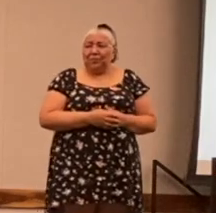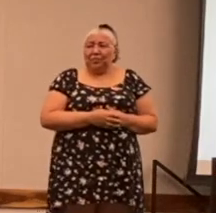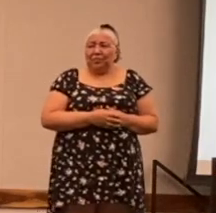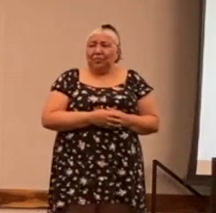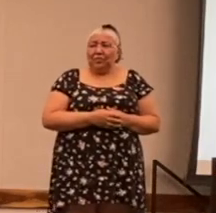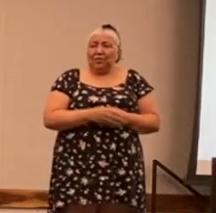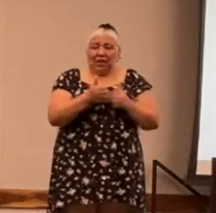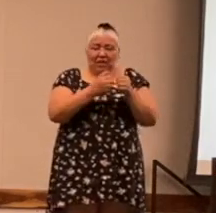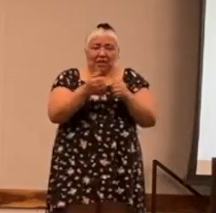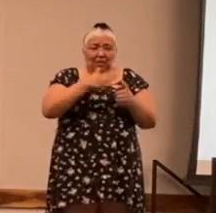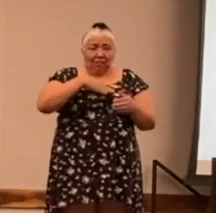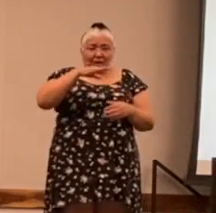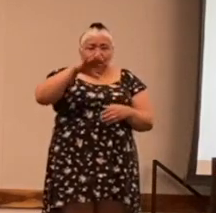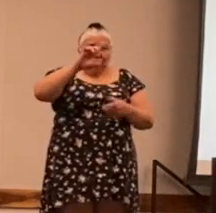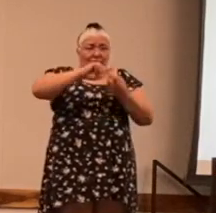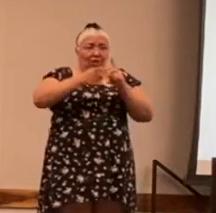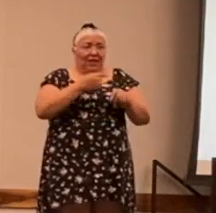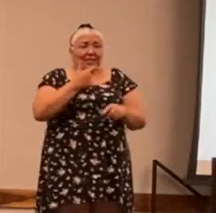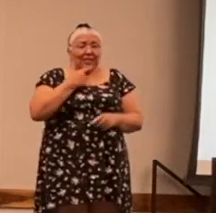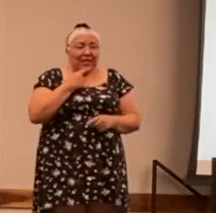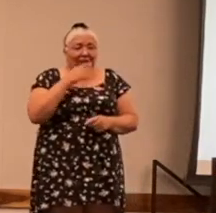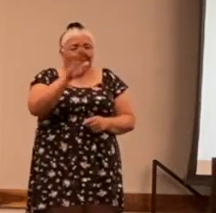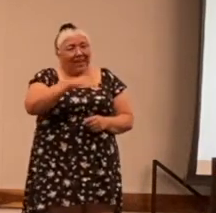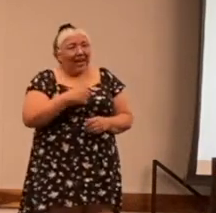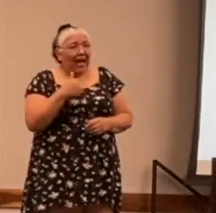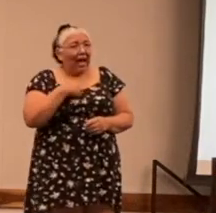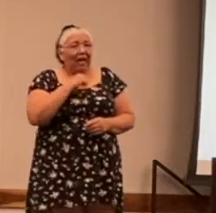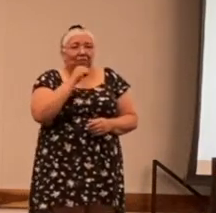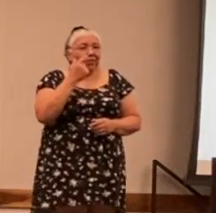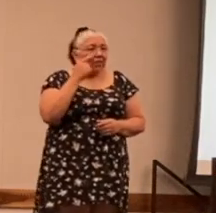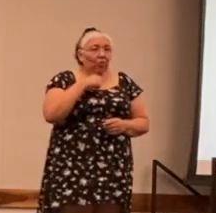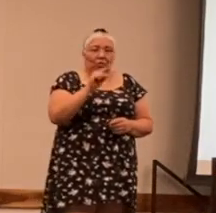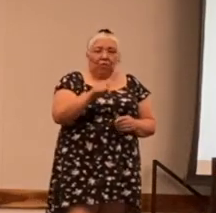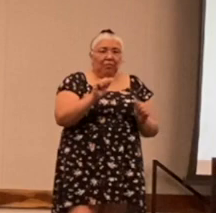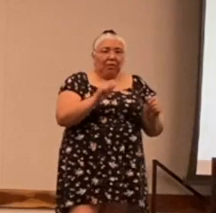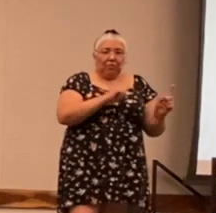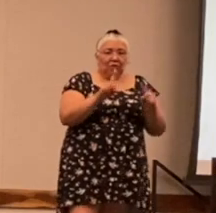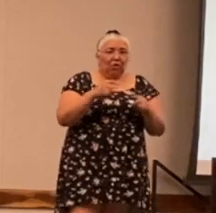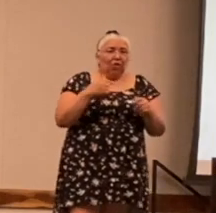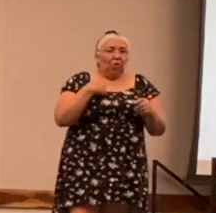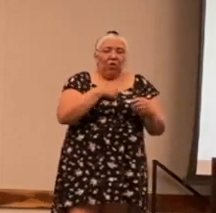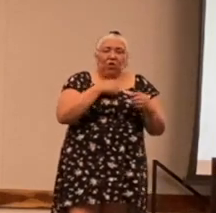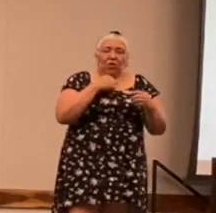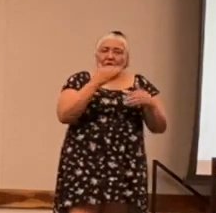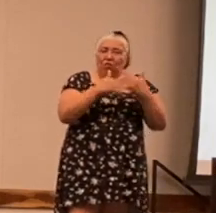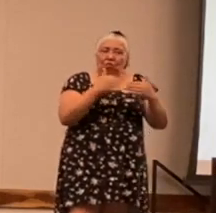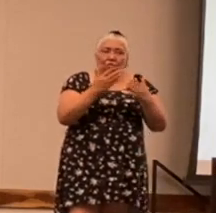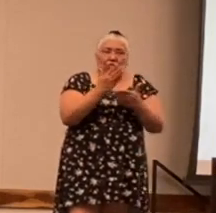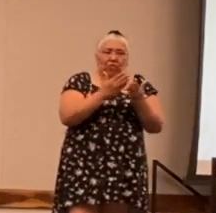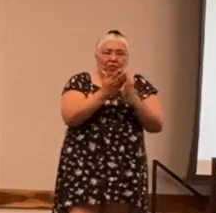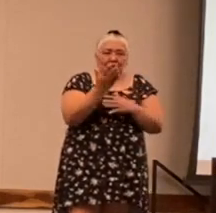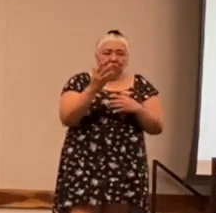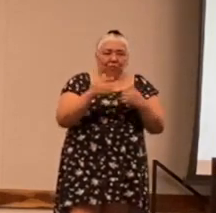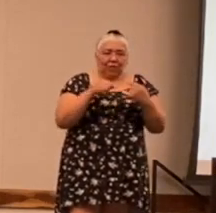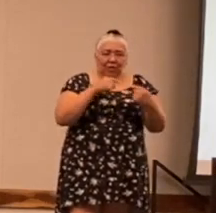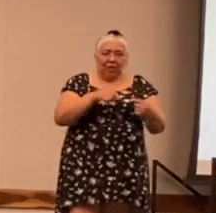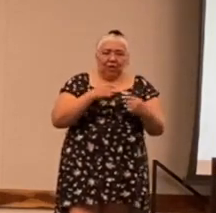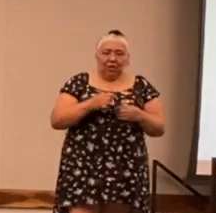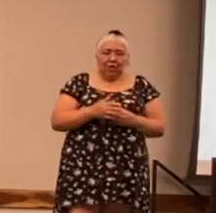So I text my buddy, and I'm just like, dude, I don't think we're going to make it. You know, Trudy and I are going through some stuff. Whew, and he